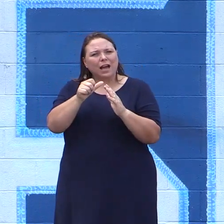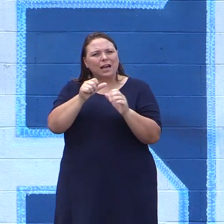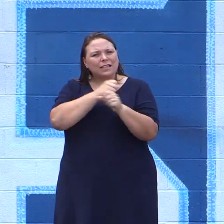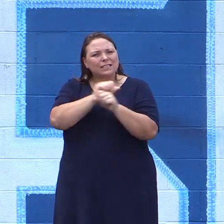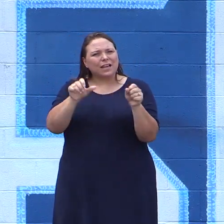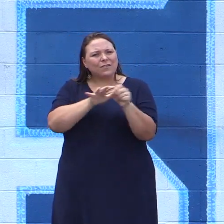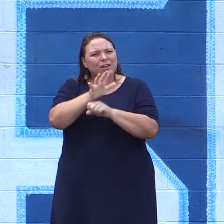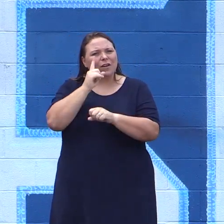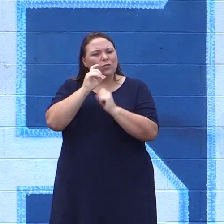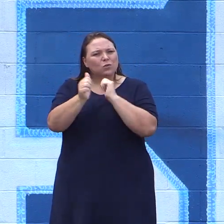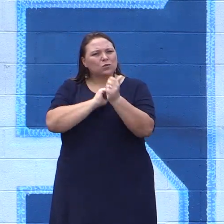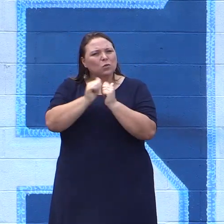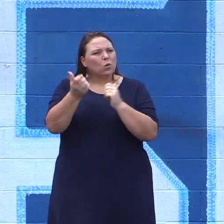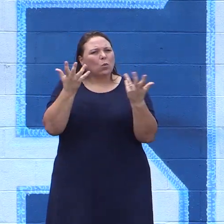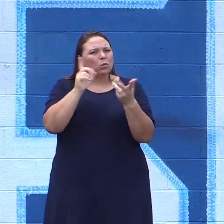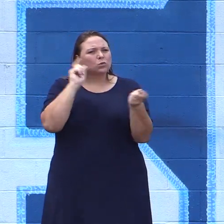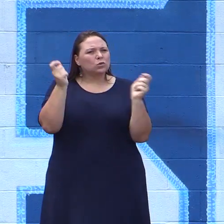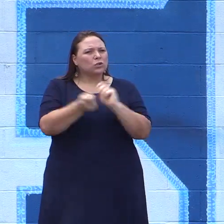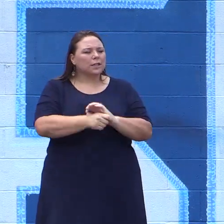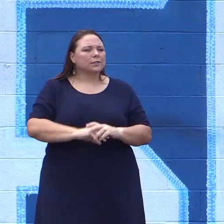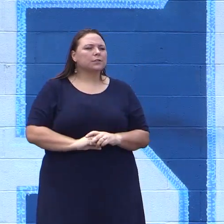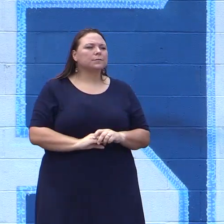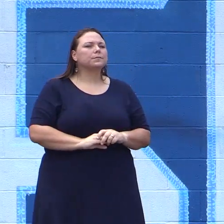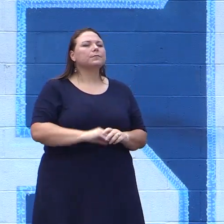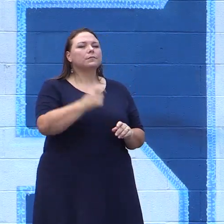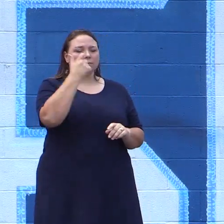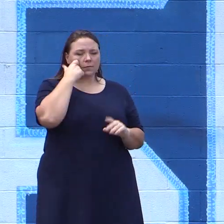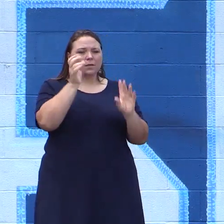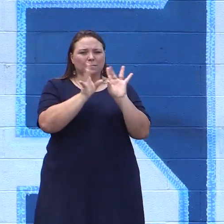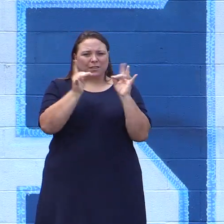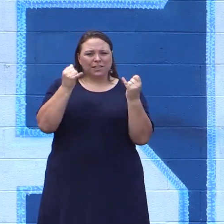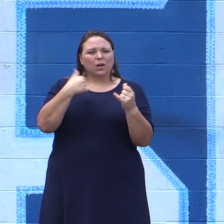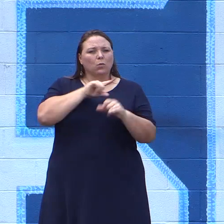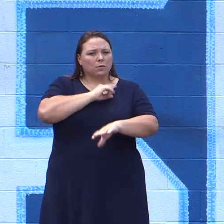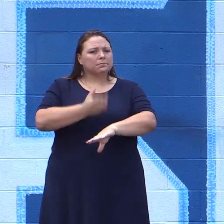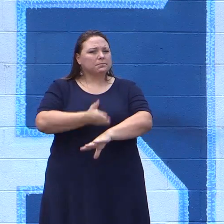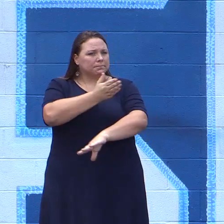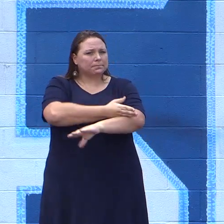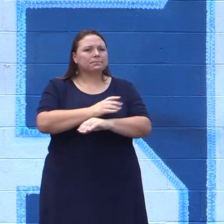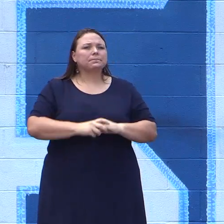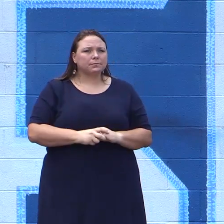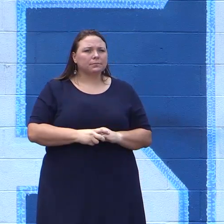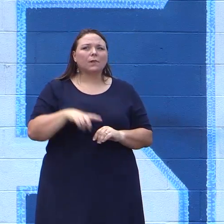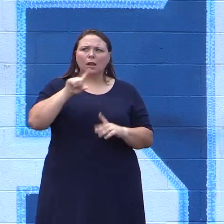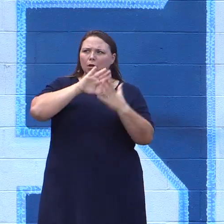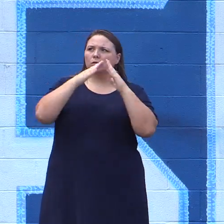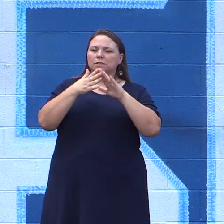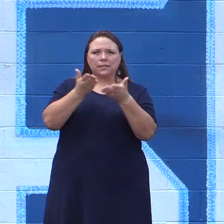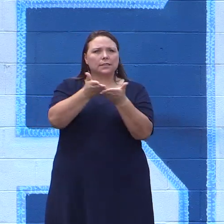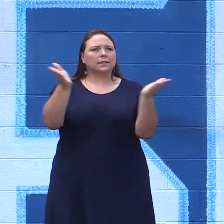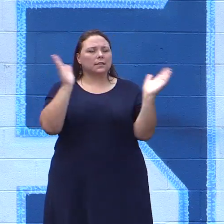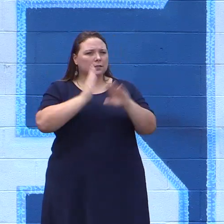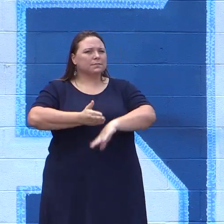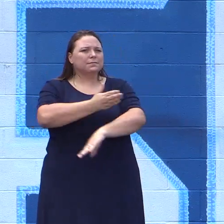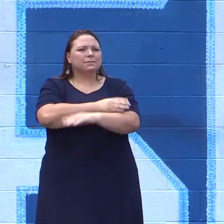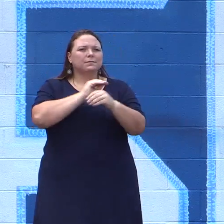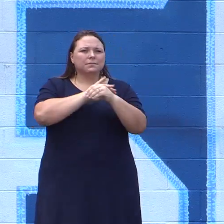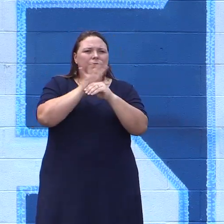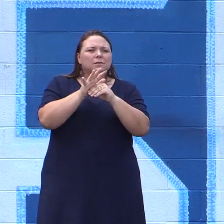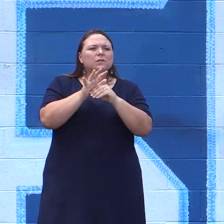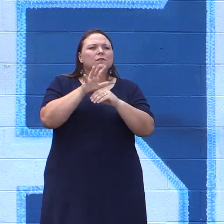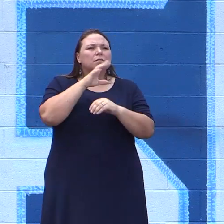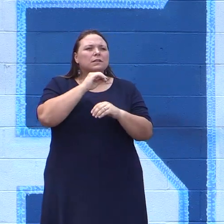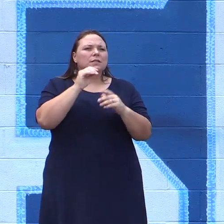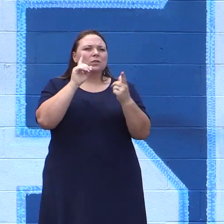What's changed since then? So as was mentioned today, we have made some progress in our city with regards to COVID-19. And to